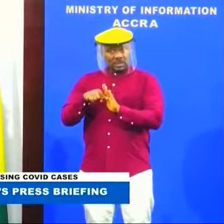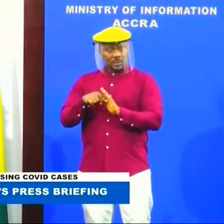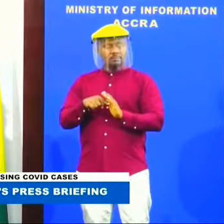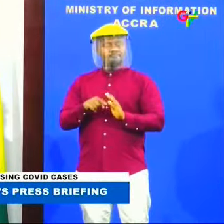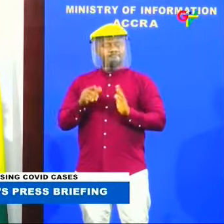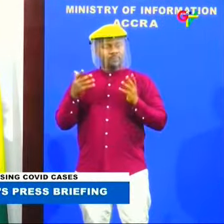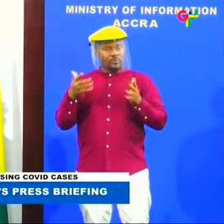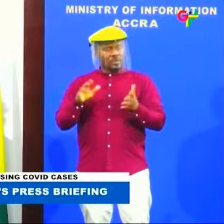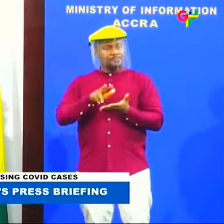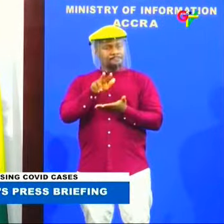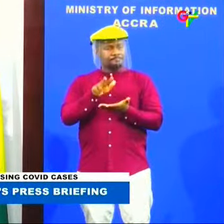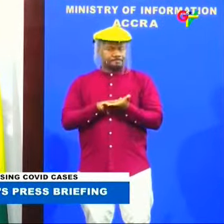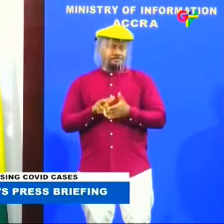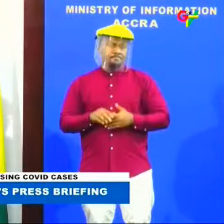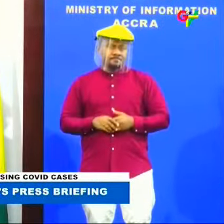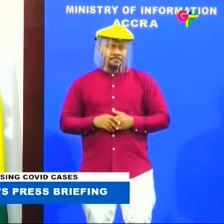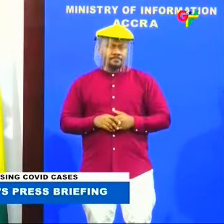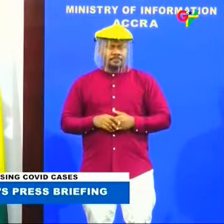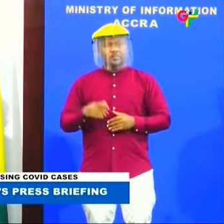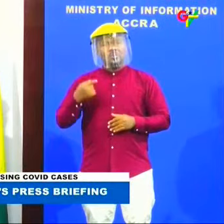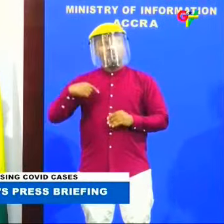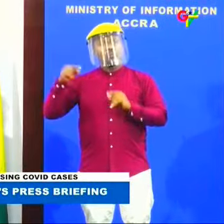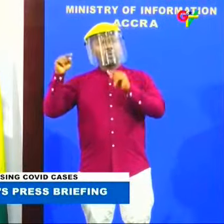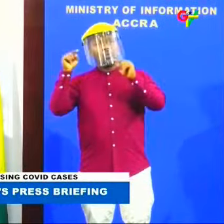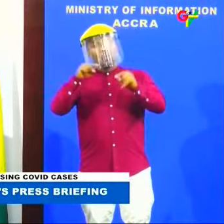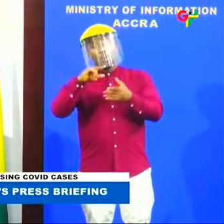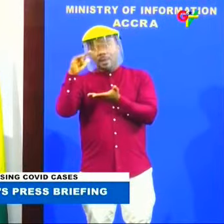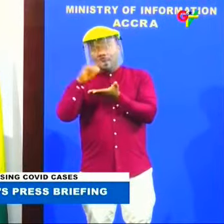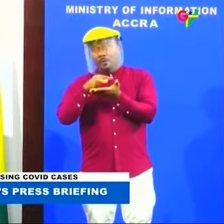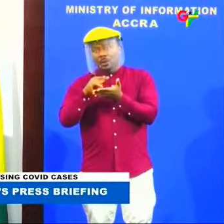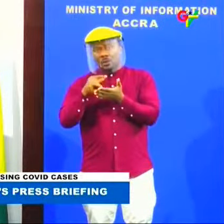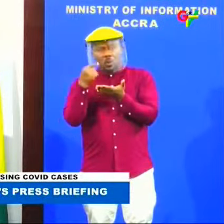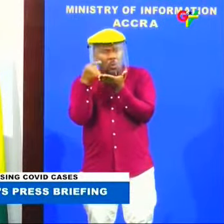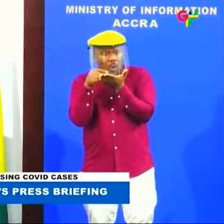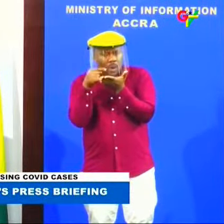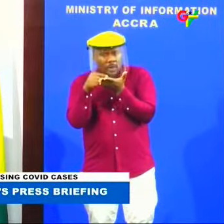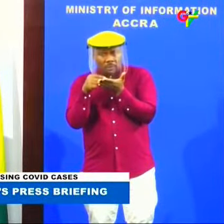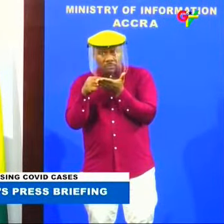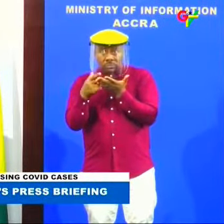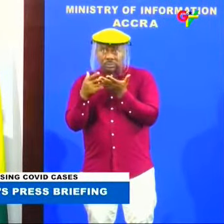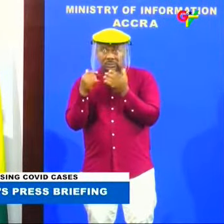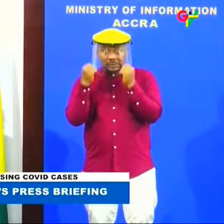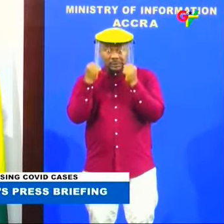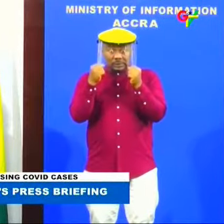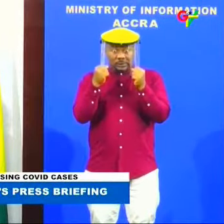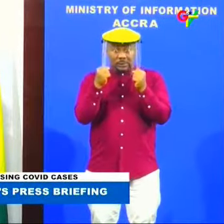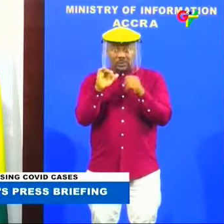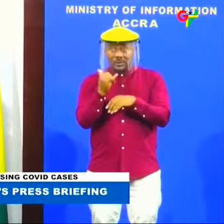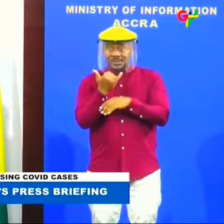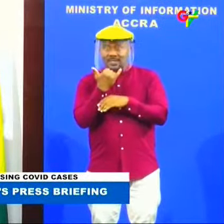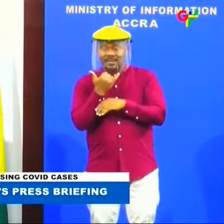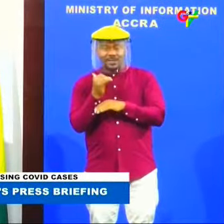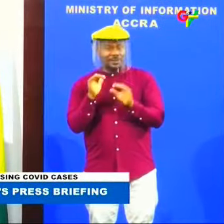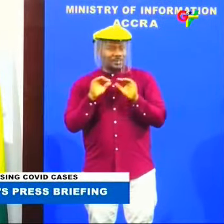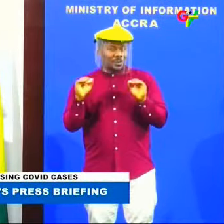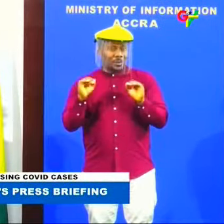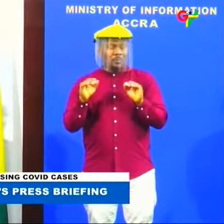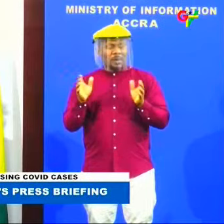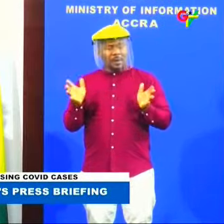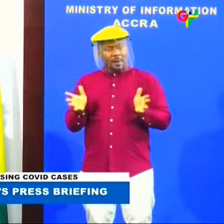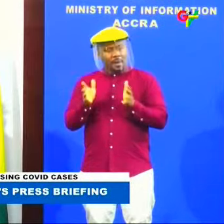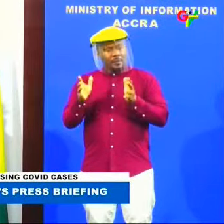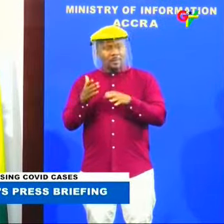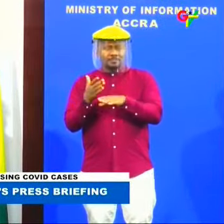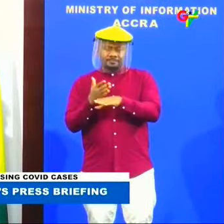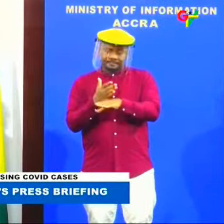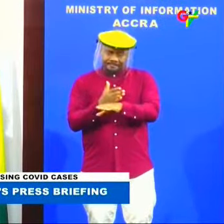not had any critical findings during these inspections. However, we have always recommended for continuous improvement. So that